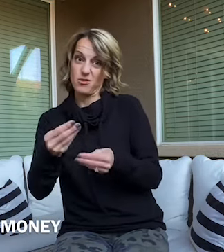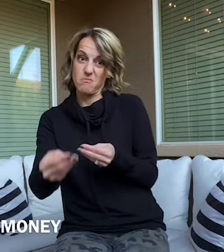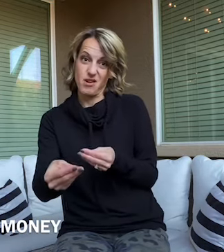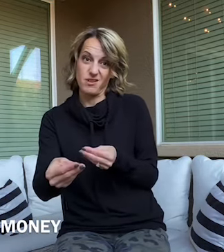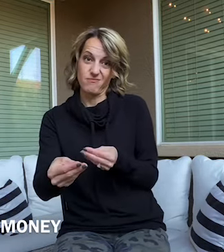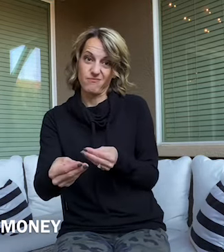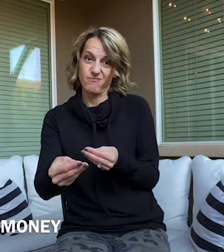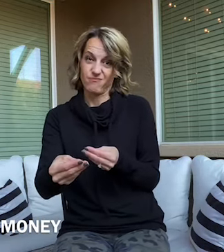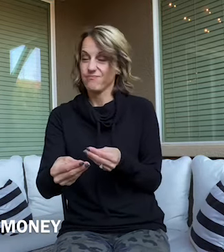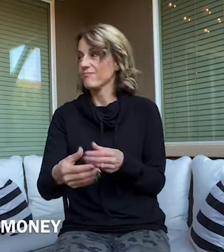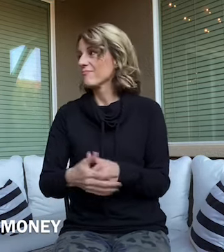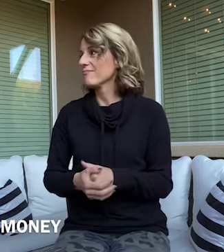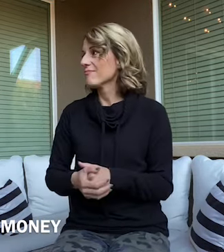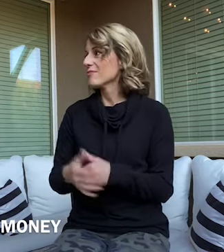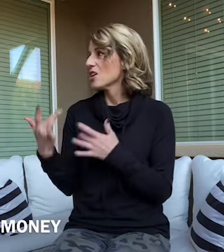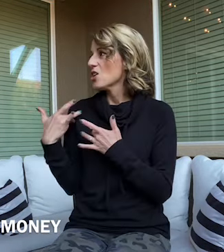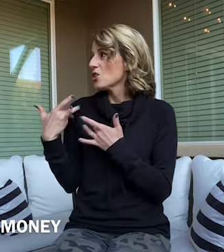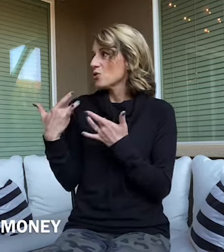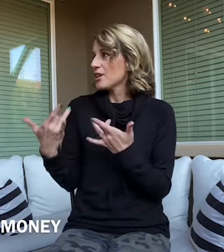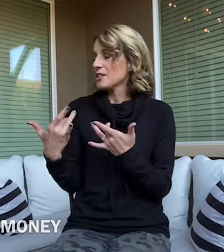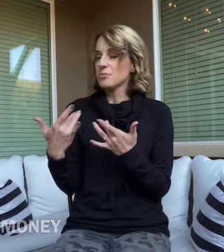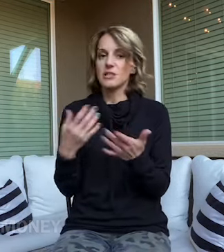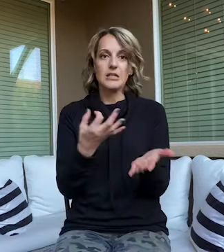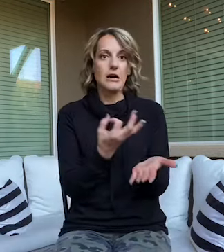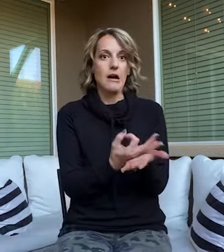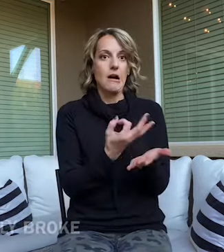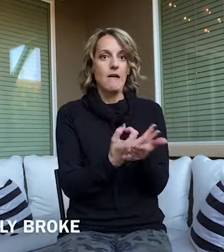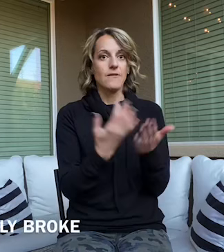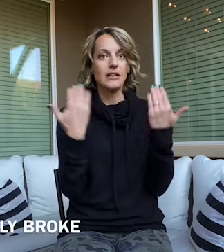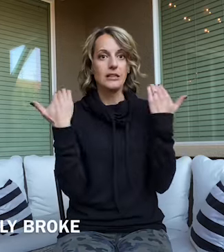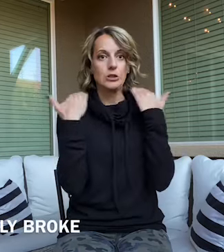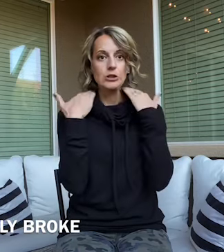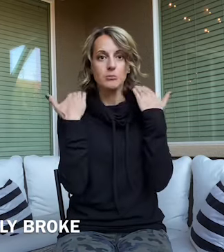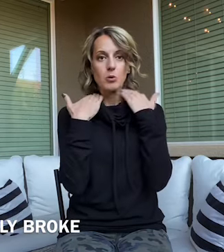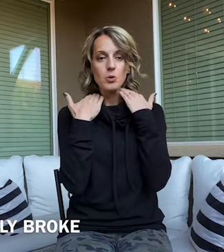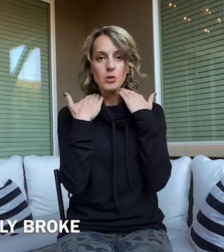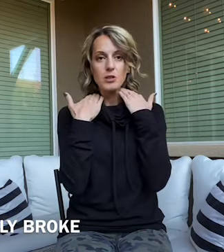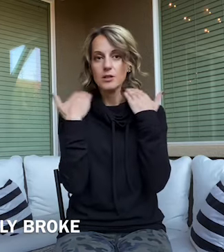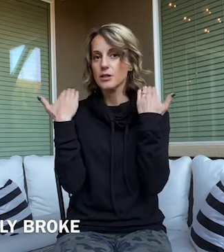money. You tend to be financially broke.